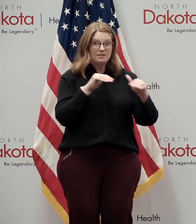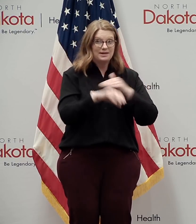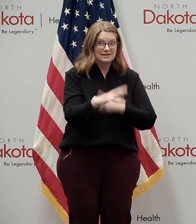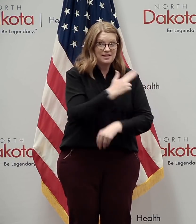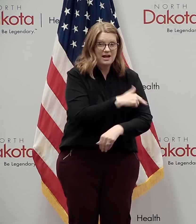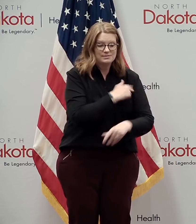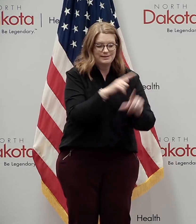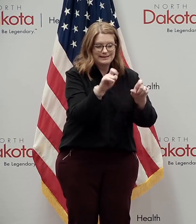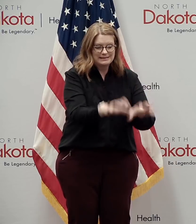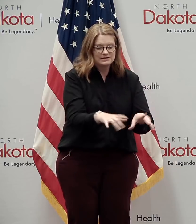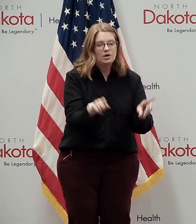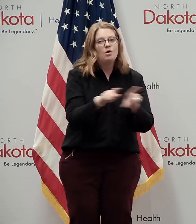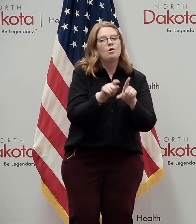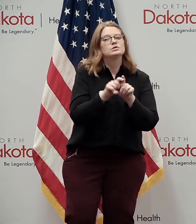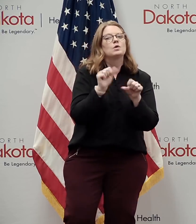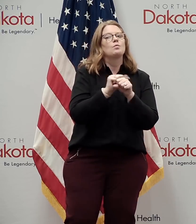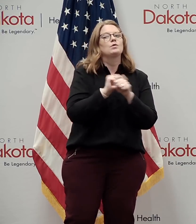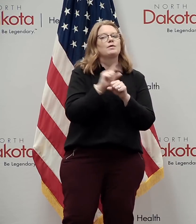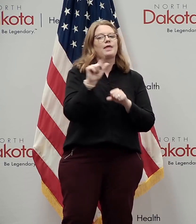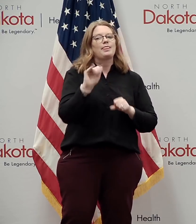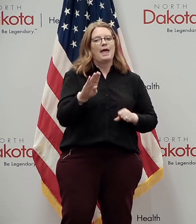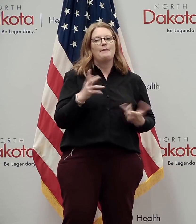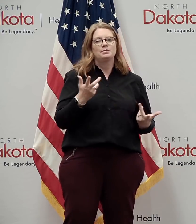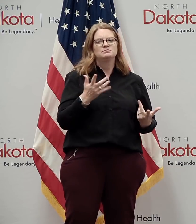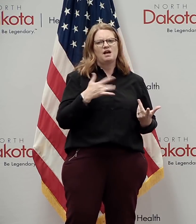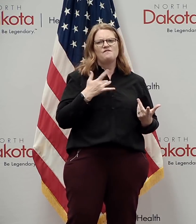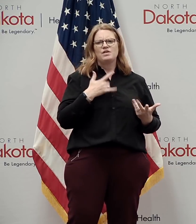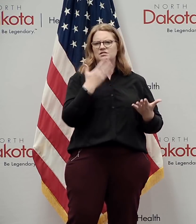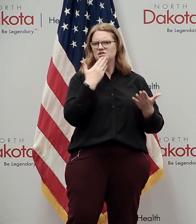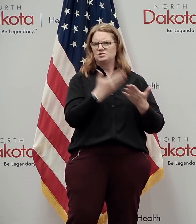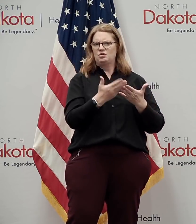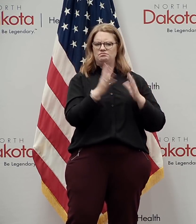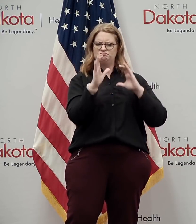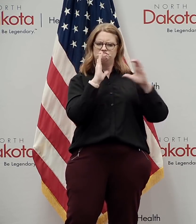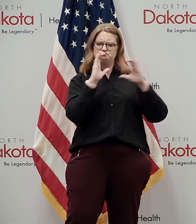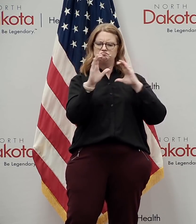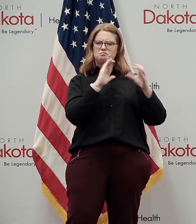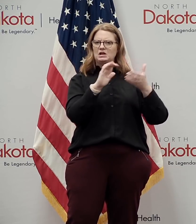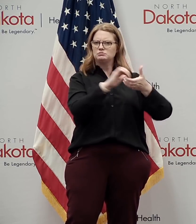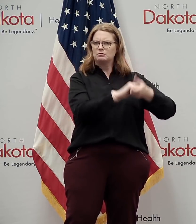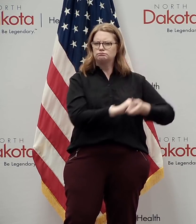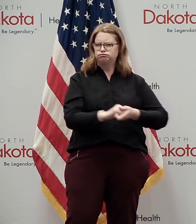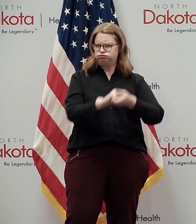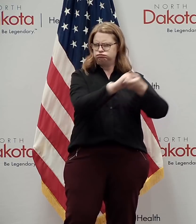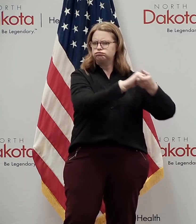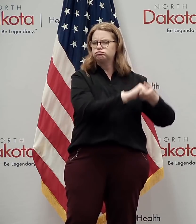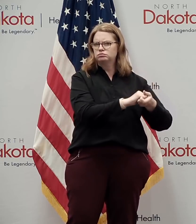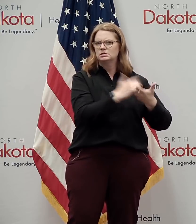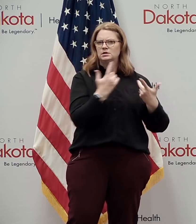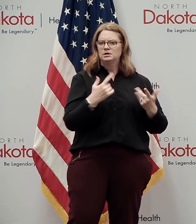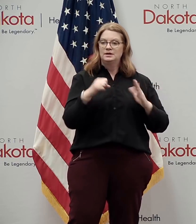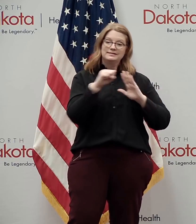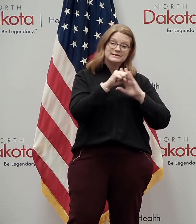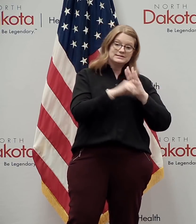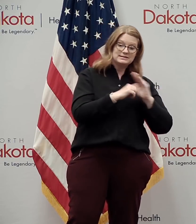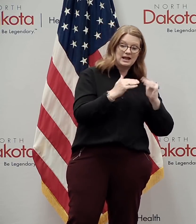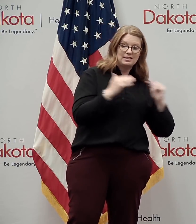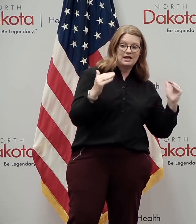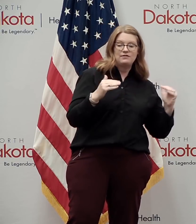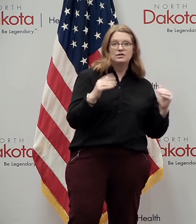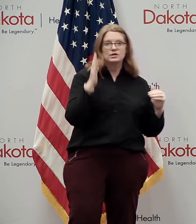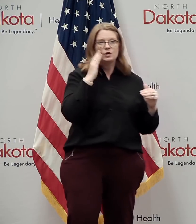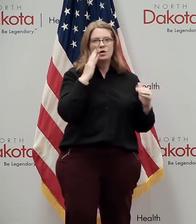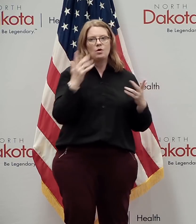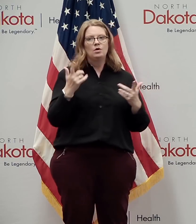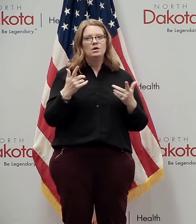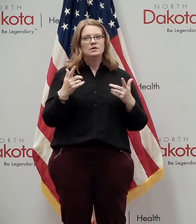they've also been working closely with the lab. So I feel we've got good coordination here and between the stuff that we're doing at the state level, like the big drive-through